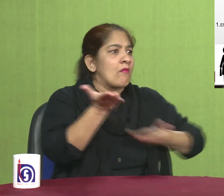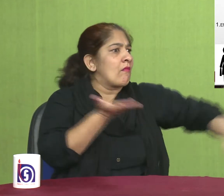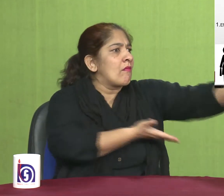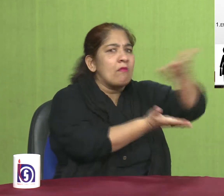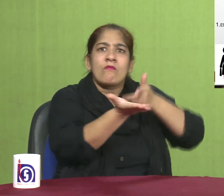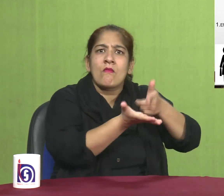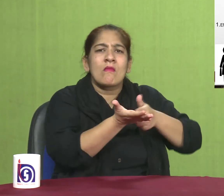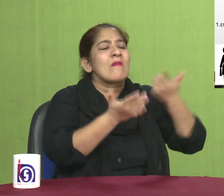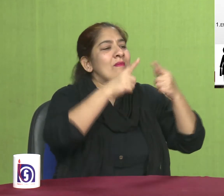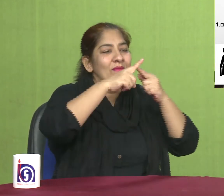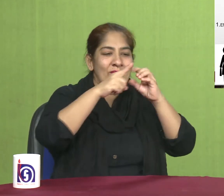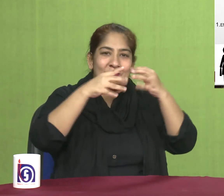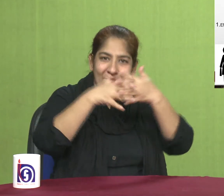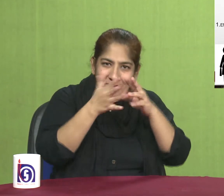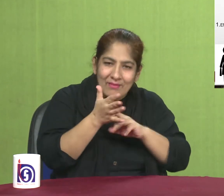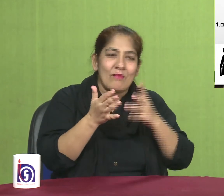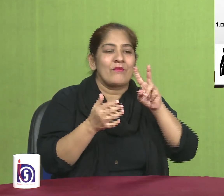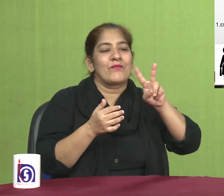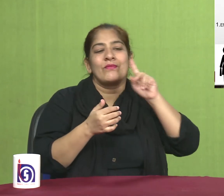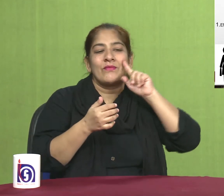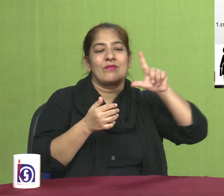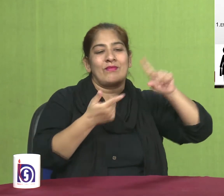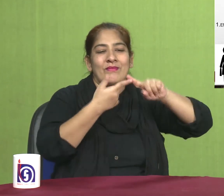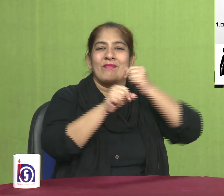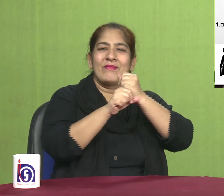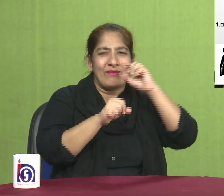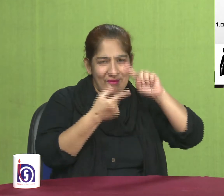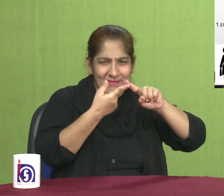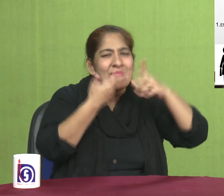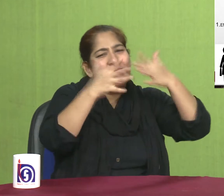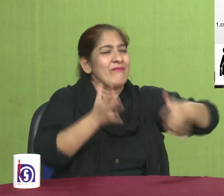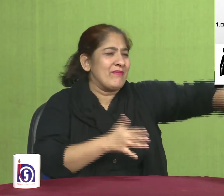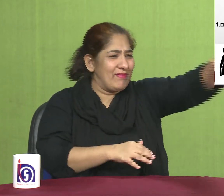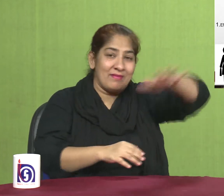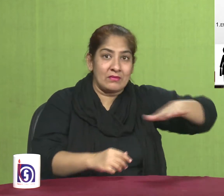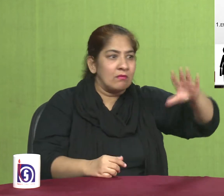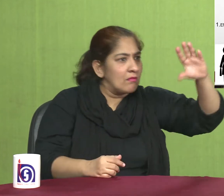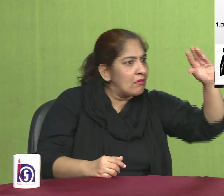development of different regions. So this is also one of the important role of small businesses in